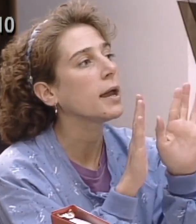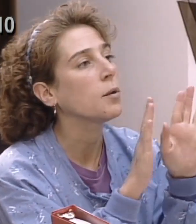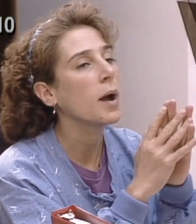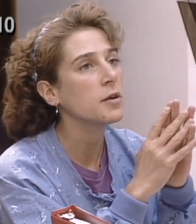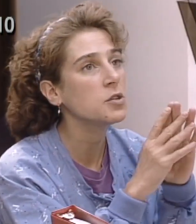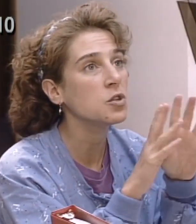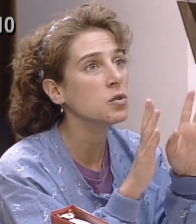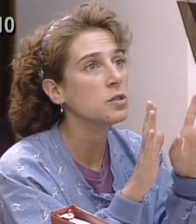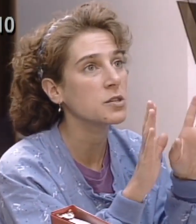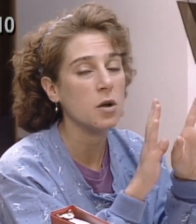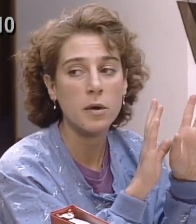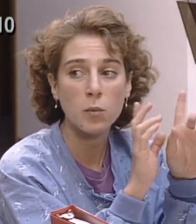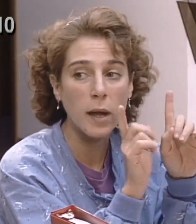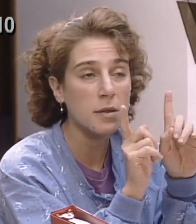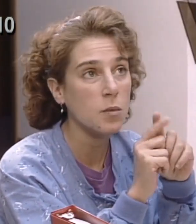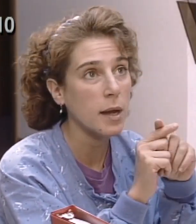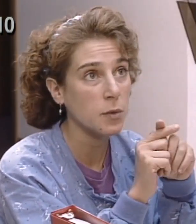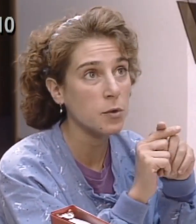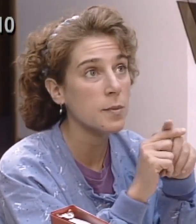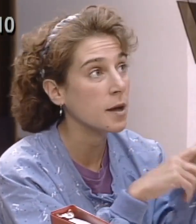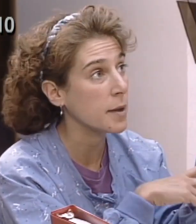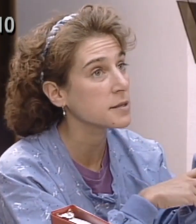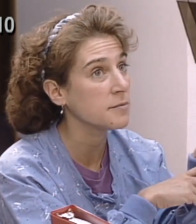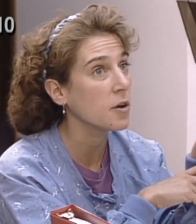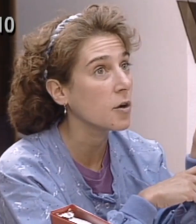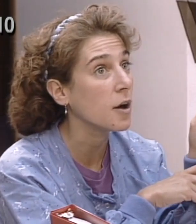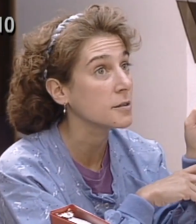why don't you just go and wait in the waiting room, and I'll make some phone calls.